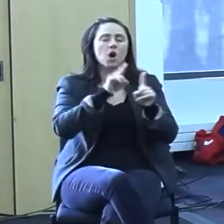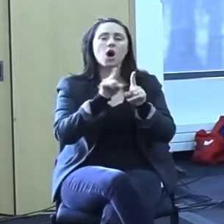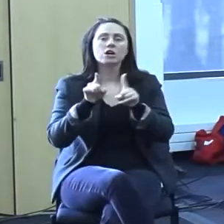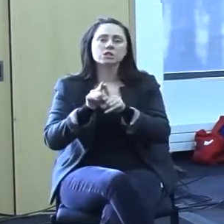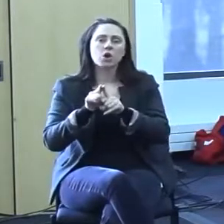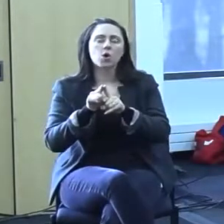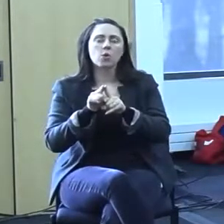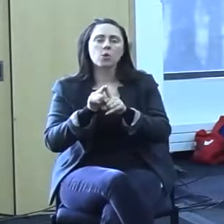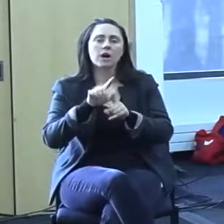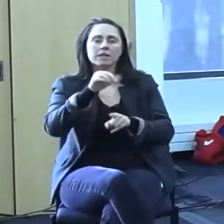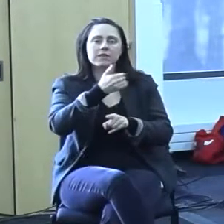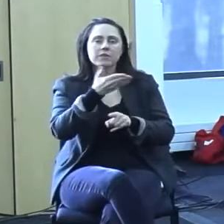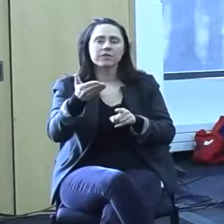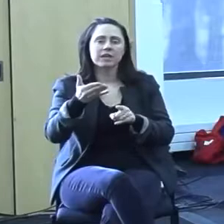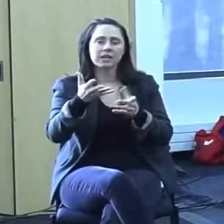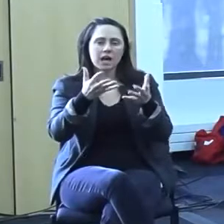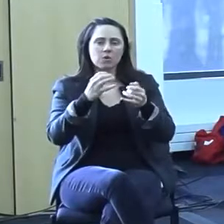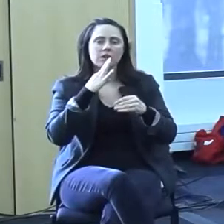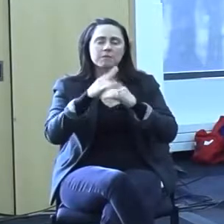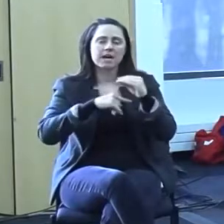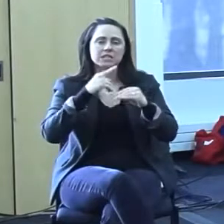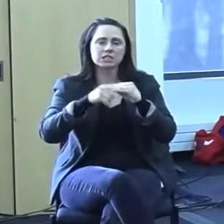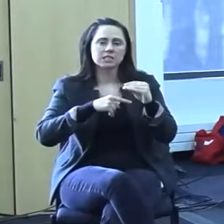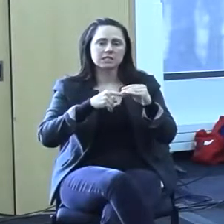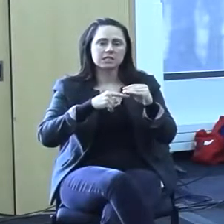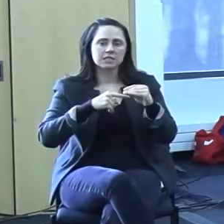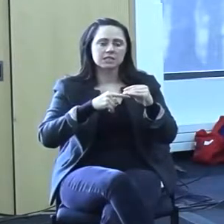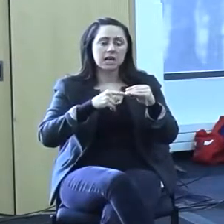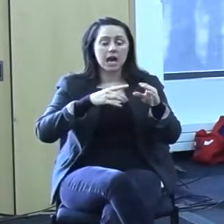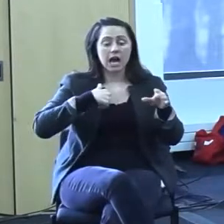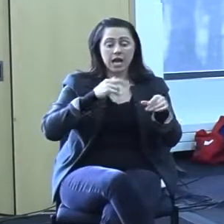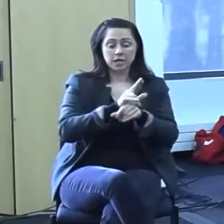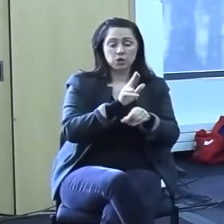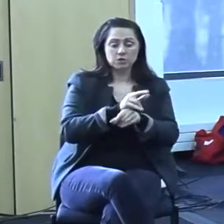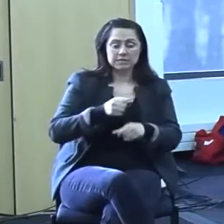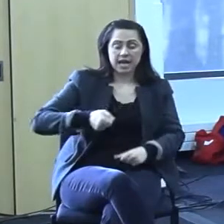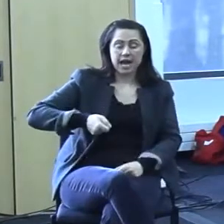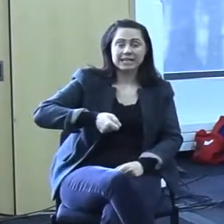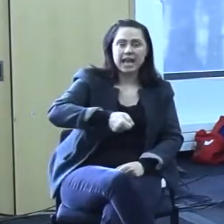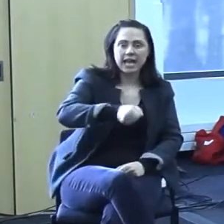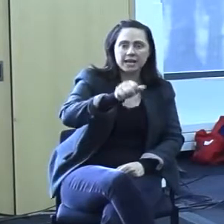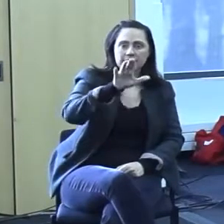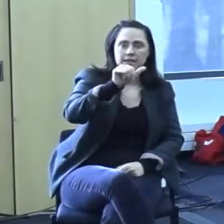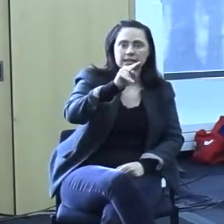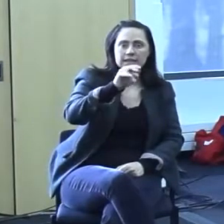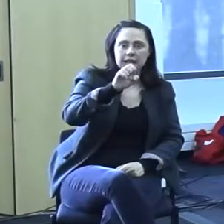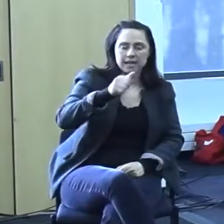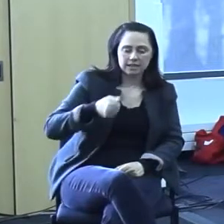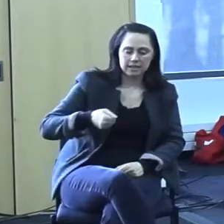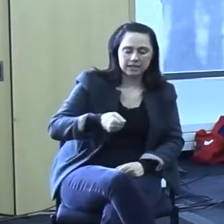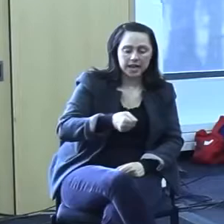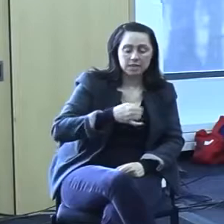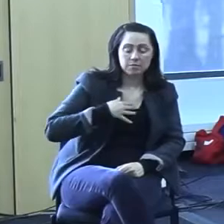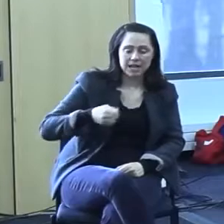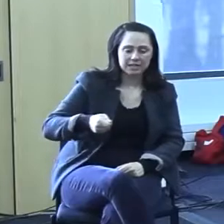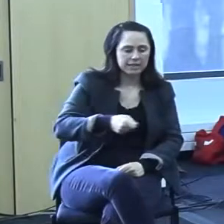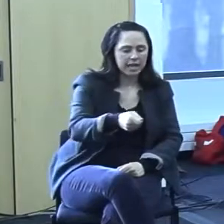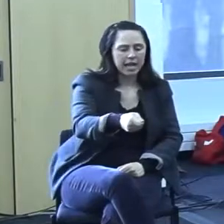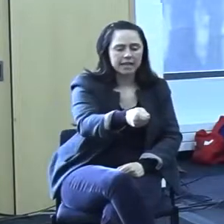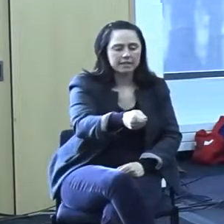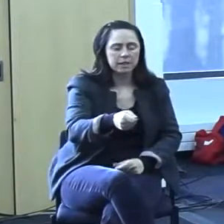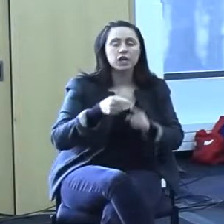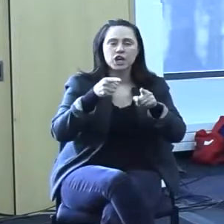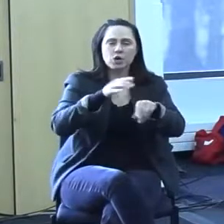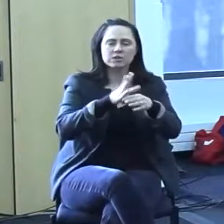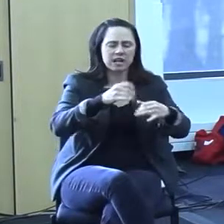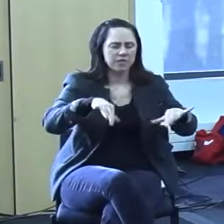another thing that I want to mention is like since I use a cane, my cane can feel it goes on the